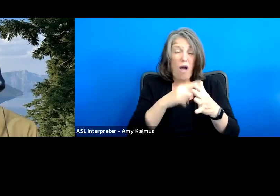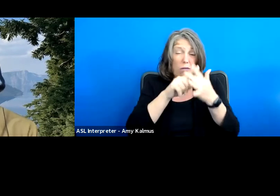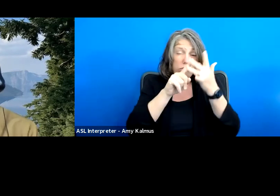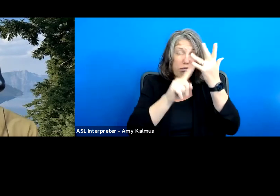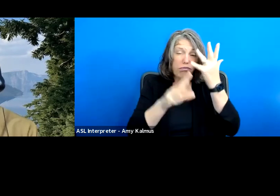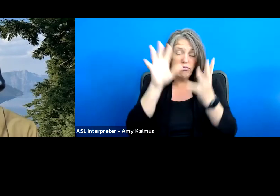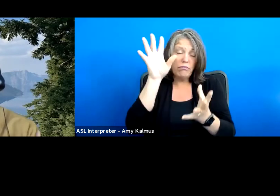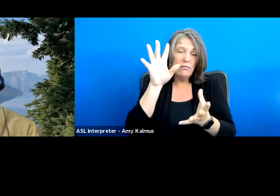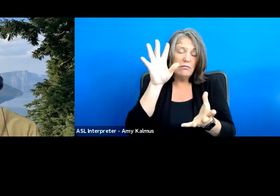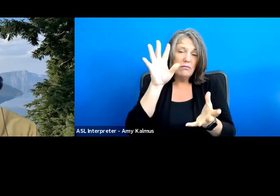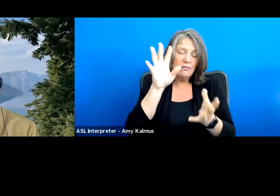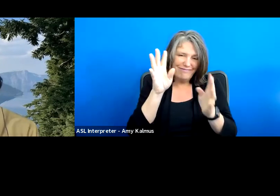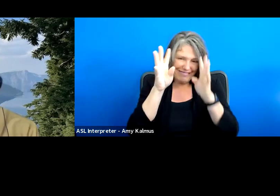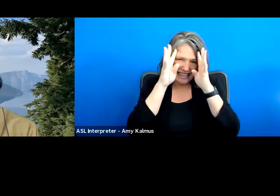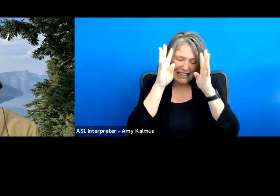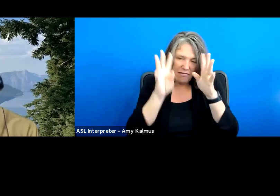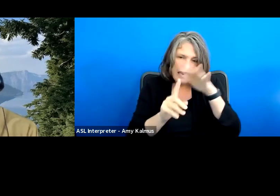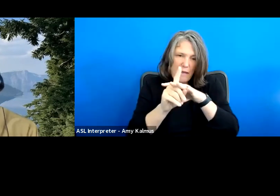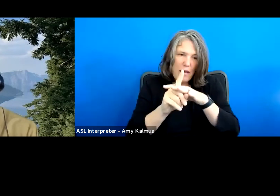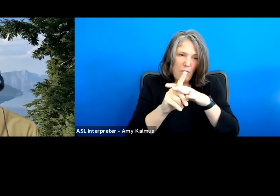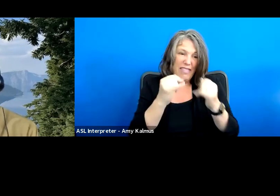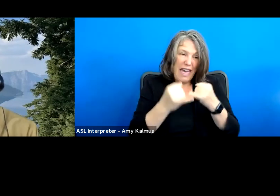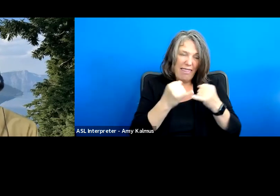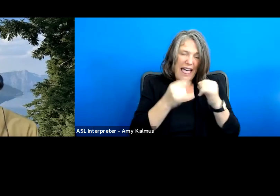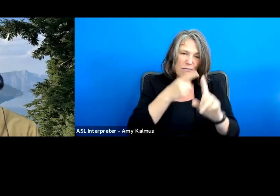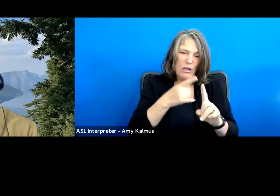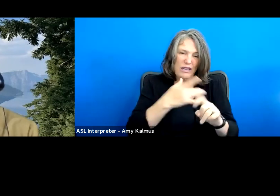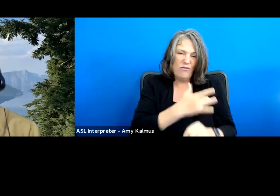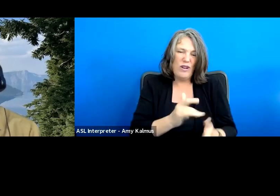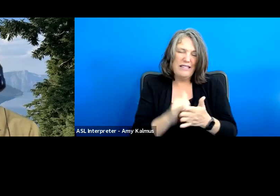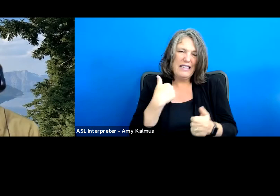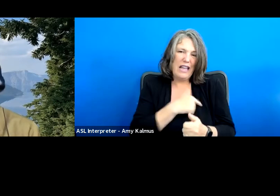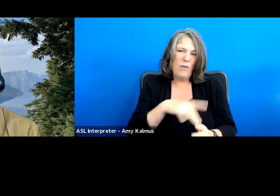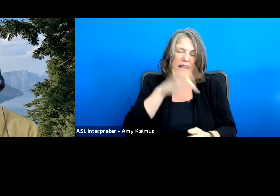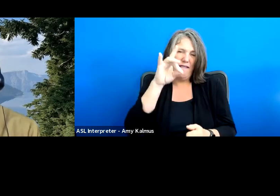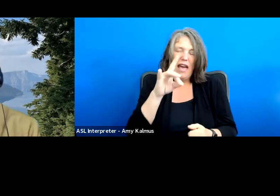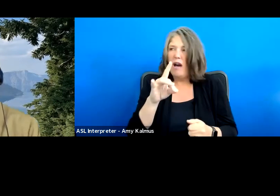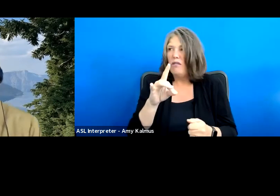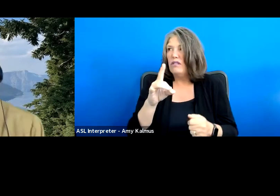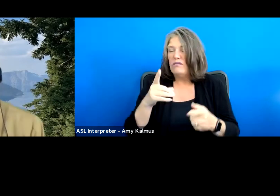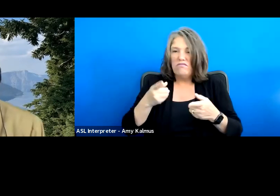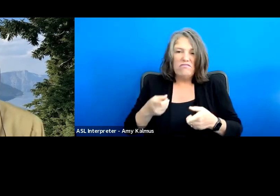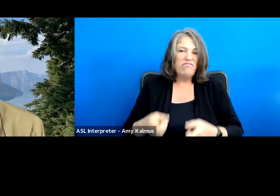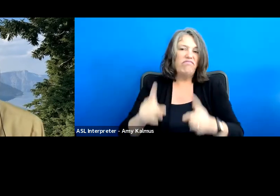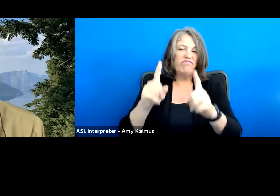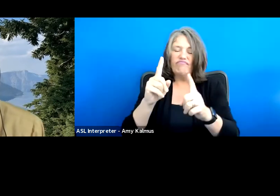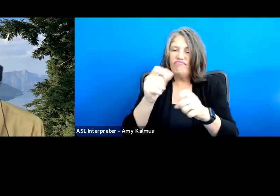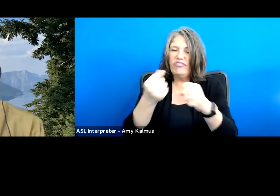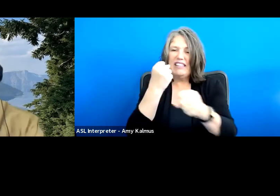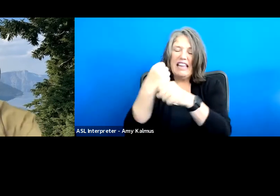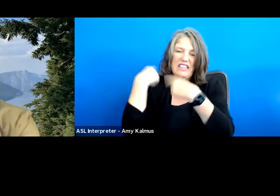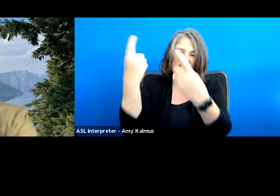pieces came up within that last bullet of trends that we found over 10+ years of work with